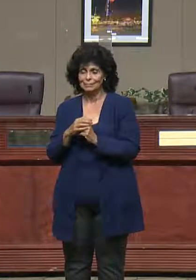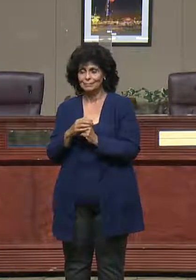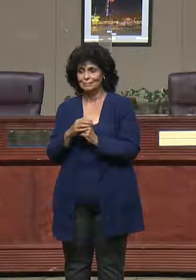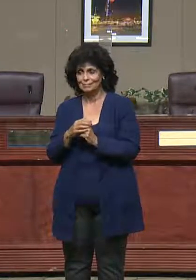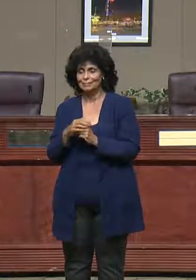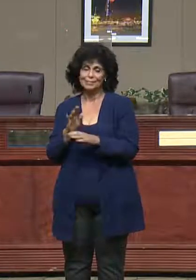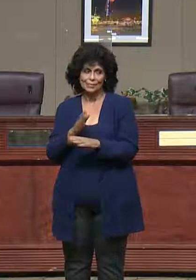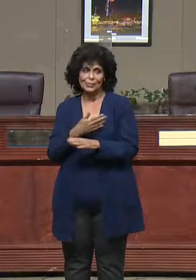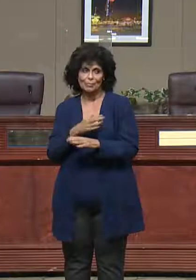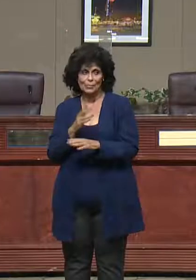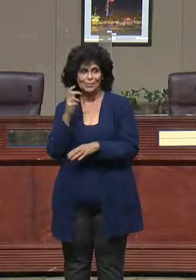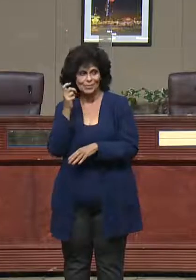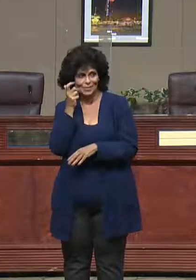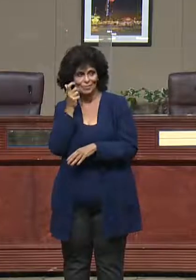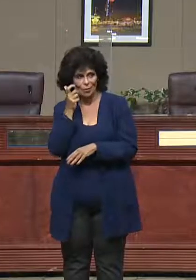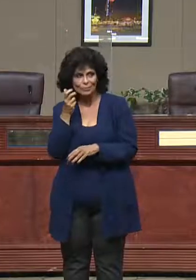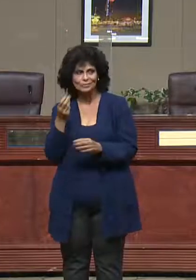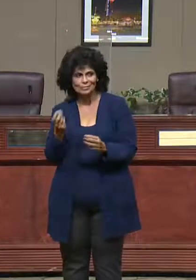So with that,